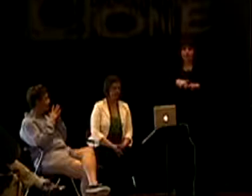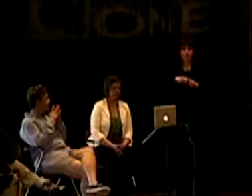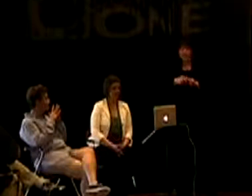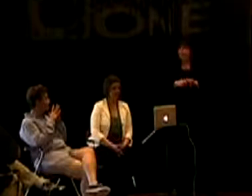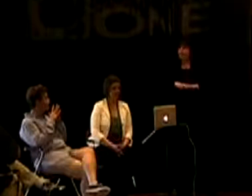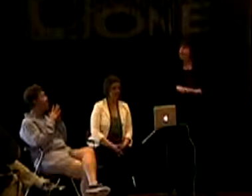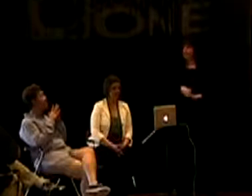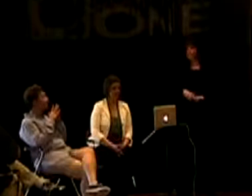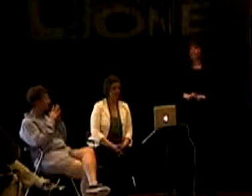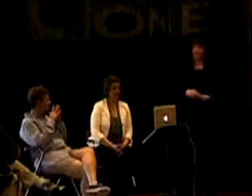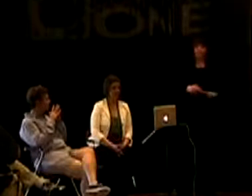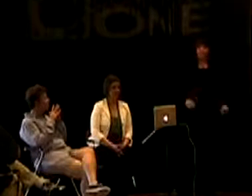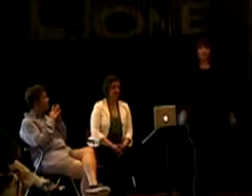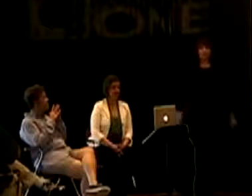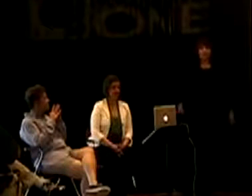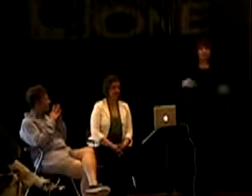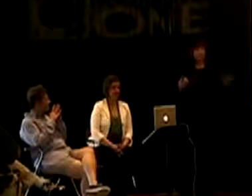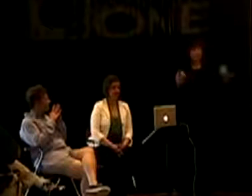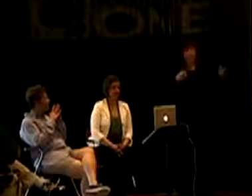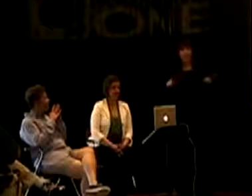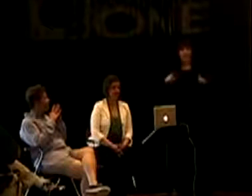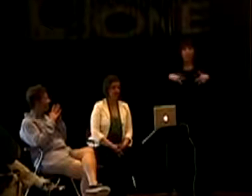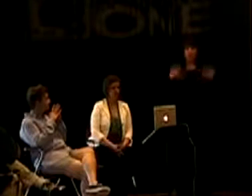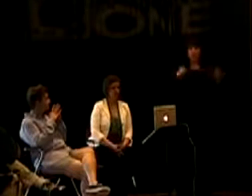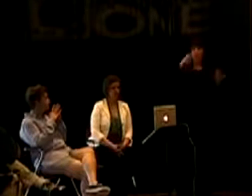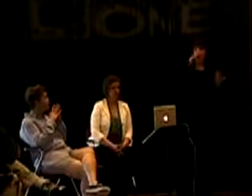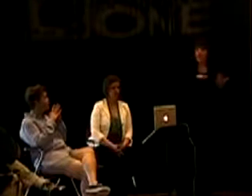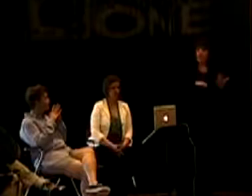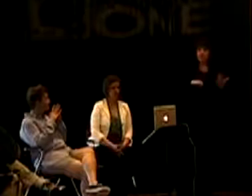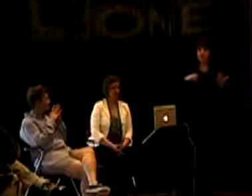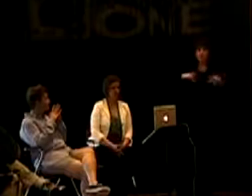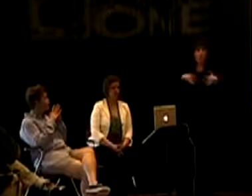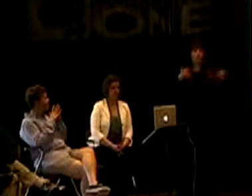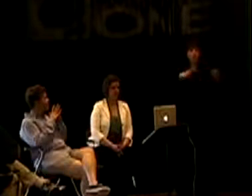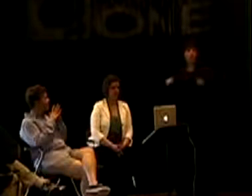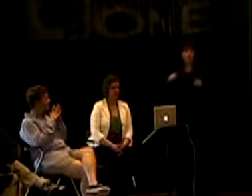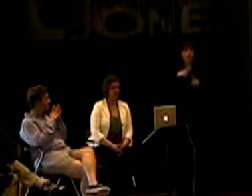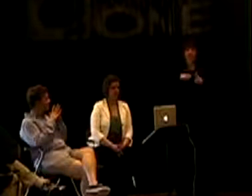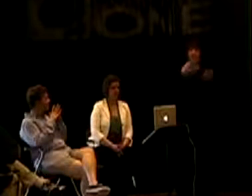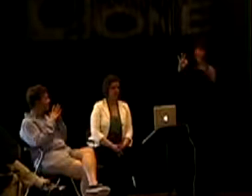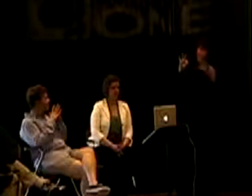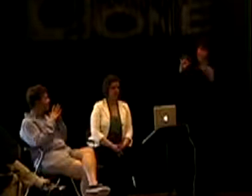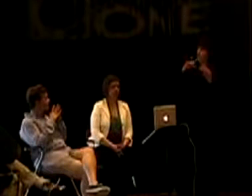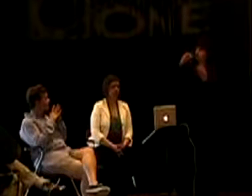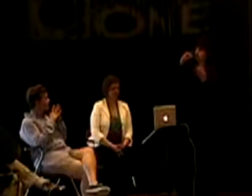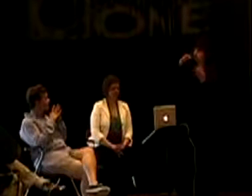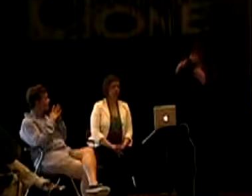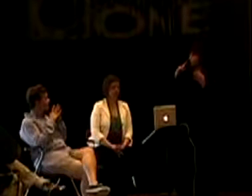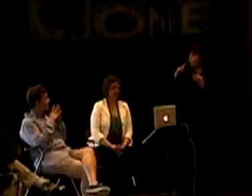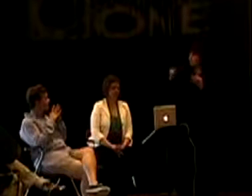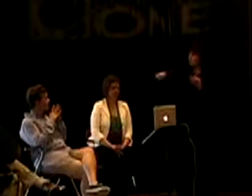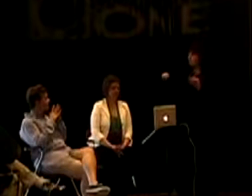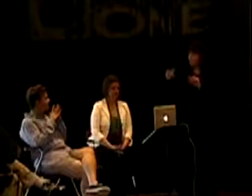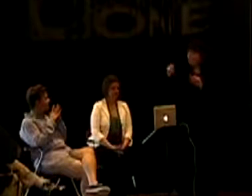it's so quiet and it's so uncomfortable that it's just so quiet. And then it passes. And it